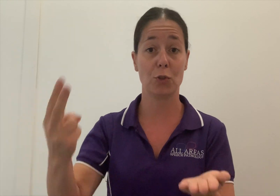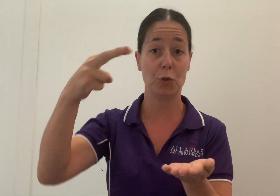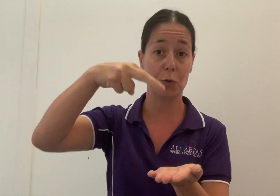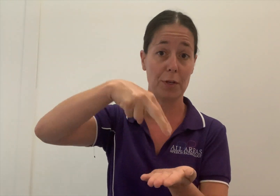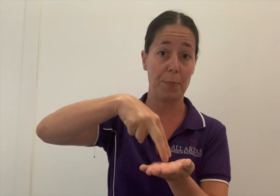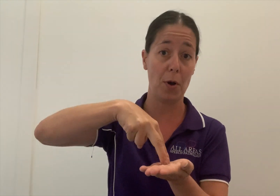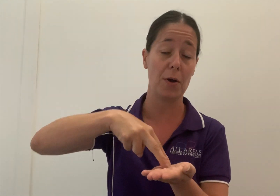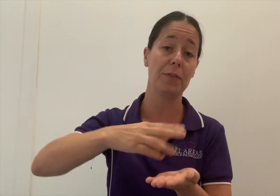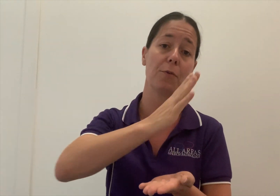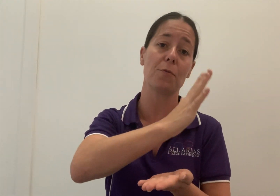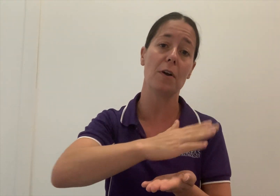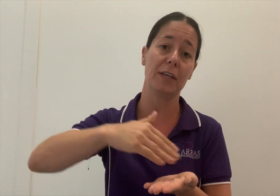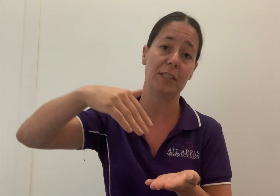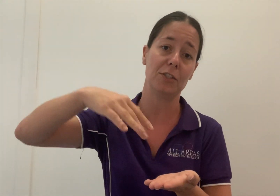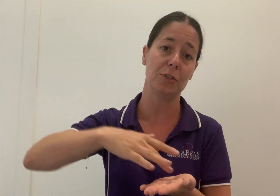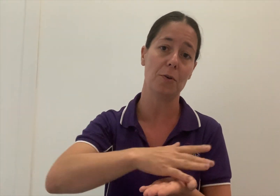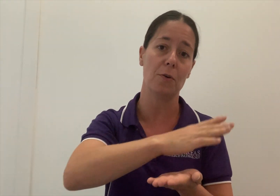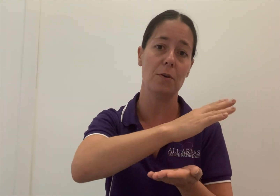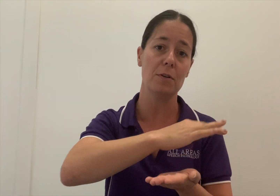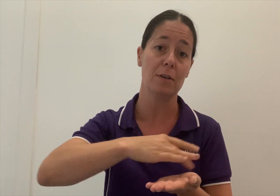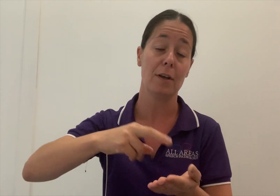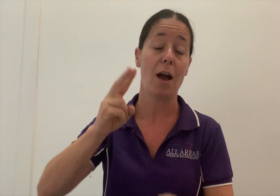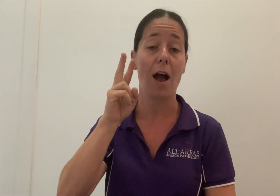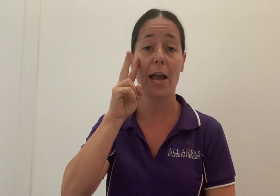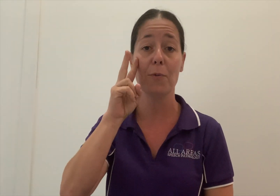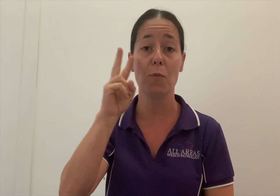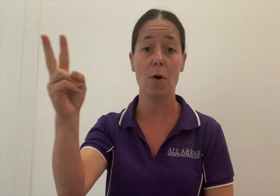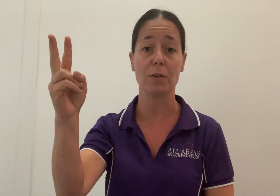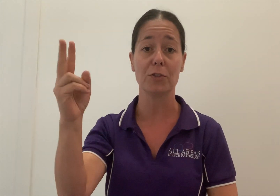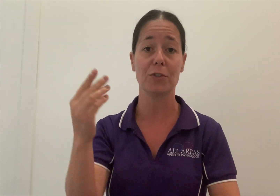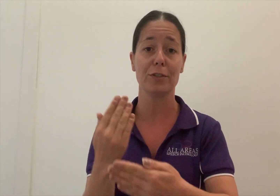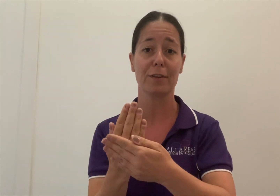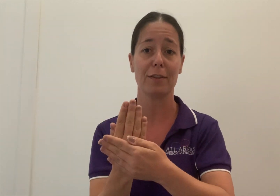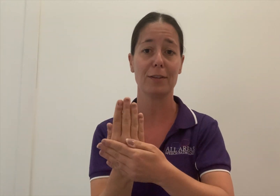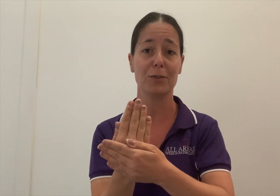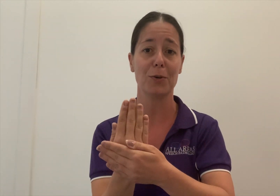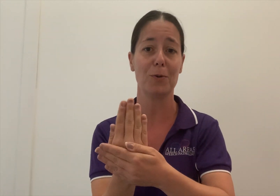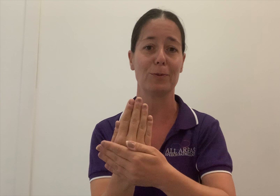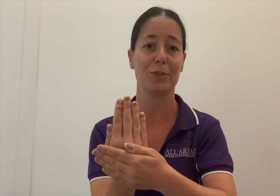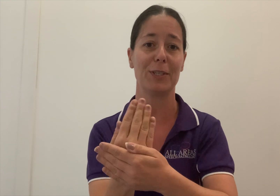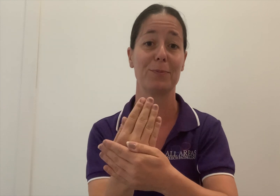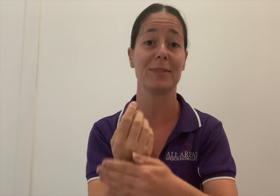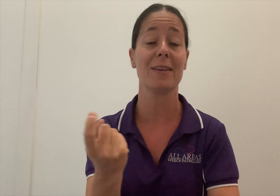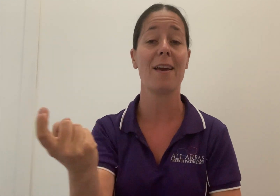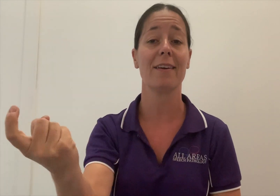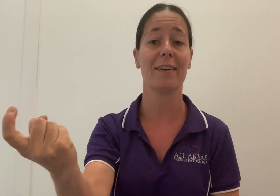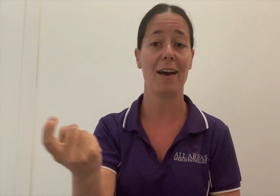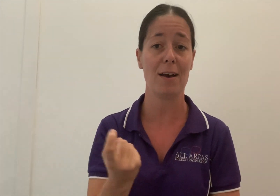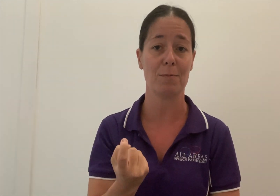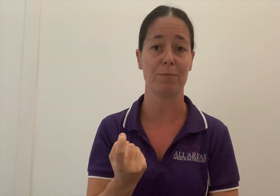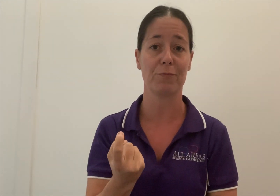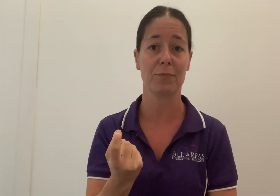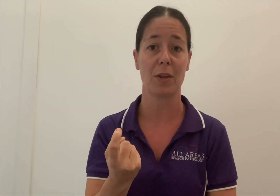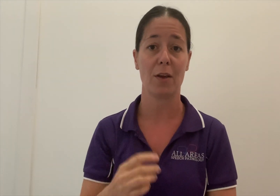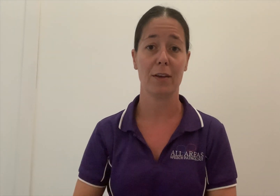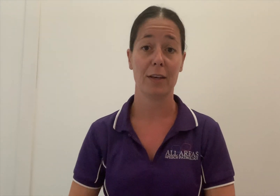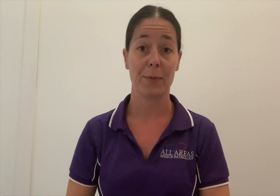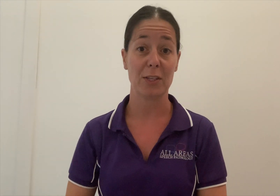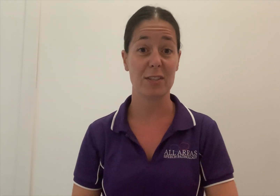stood upon the rocky shore, I watched the tall ships come. We're going to do the